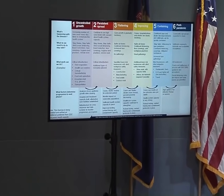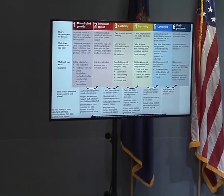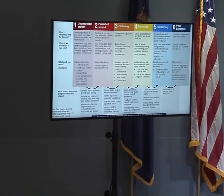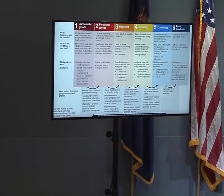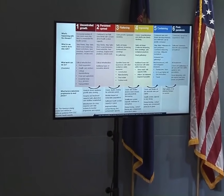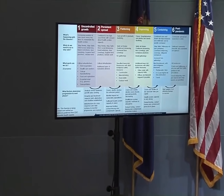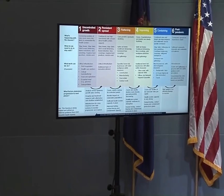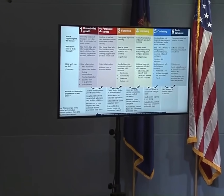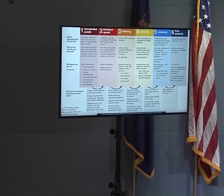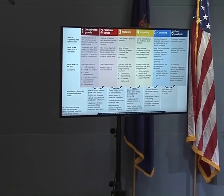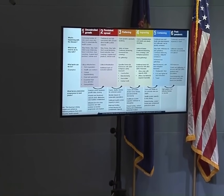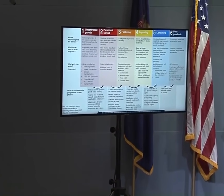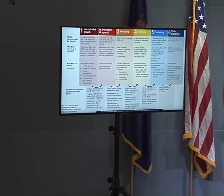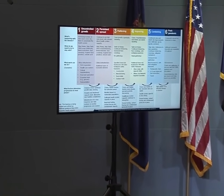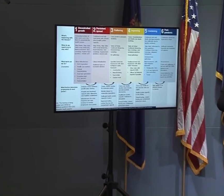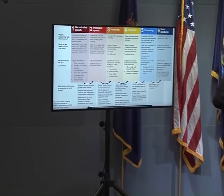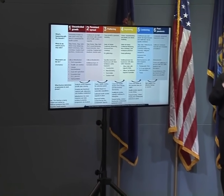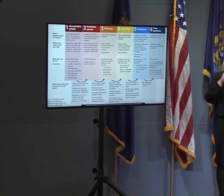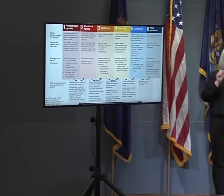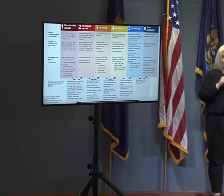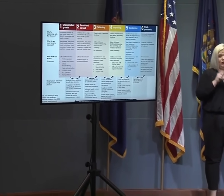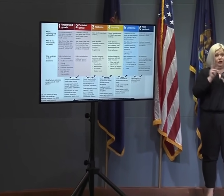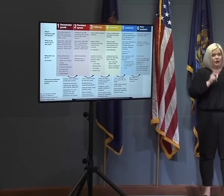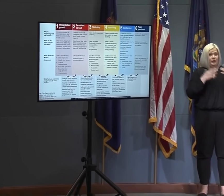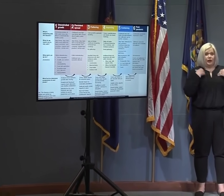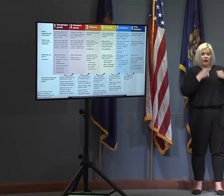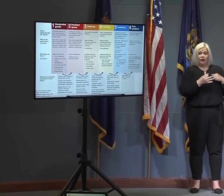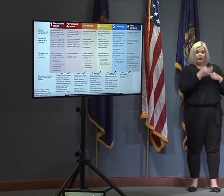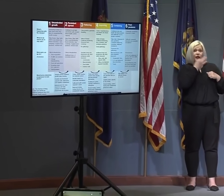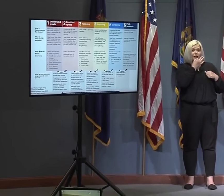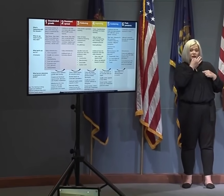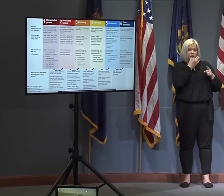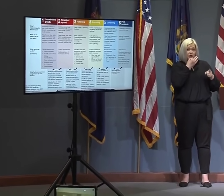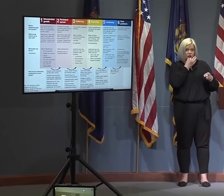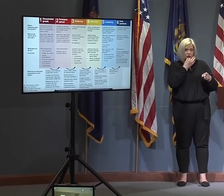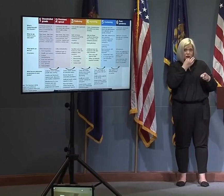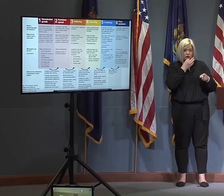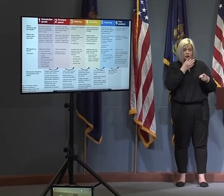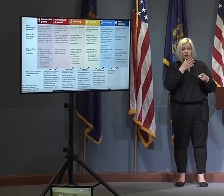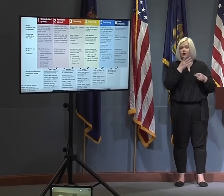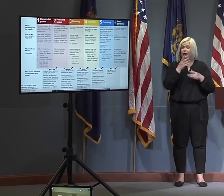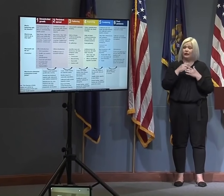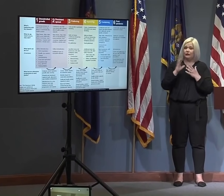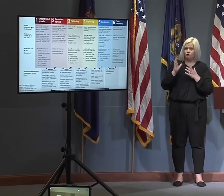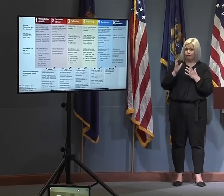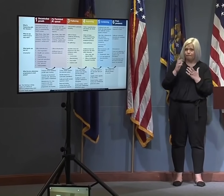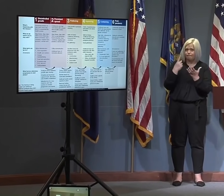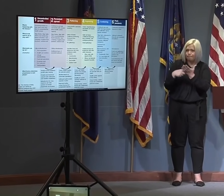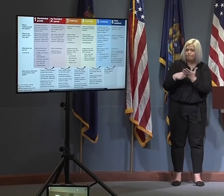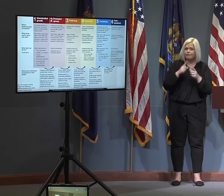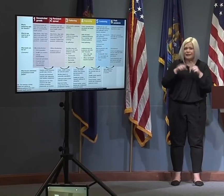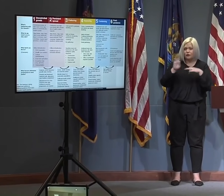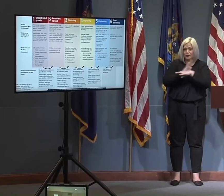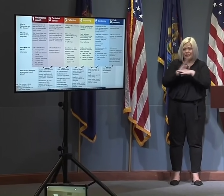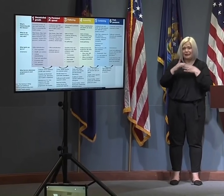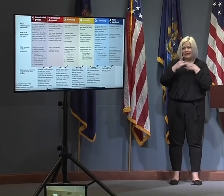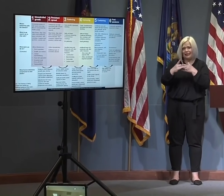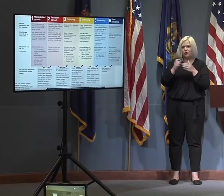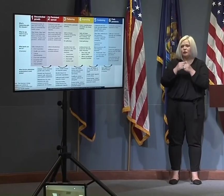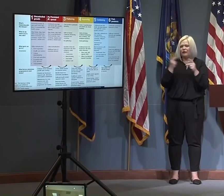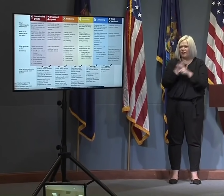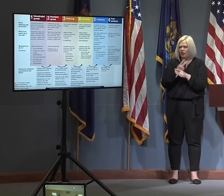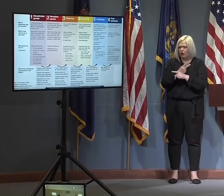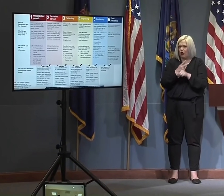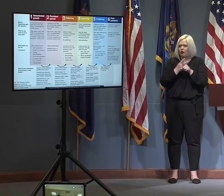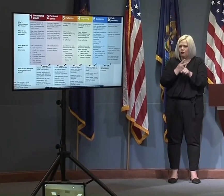recommendations and the work that we have done with public health experts, we've designed a staged recovery for Michigan. Now, it's important that we